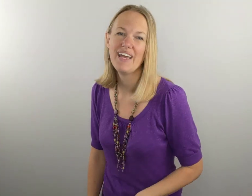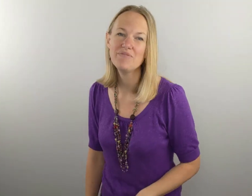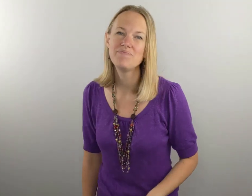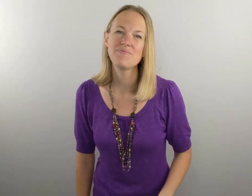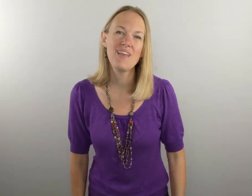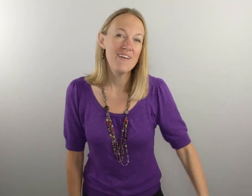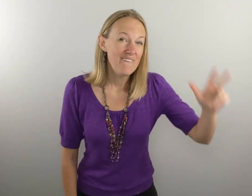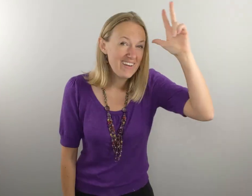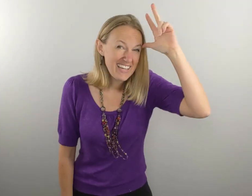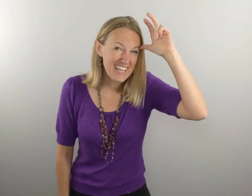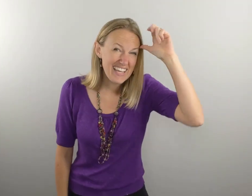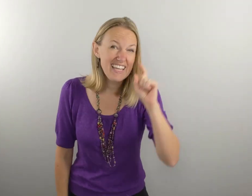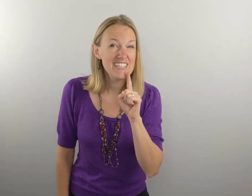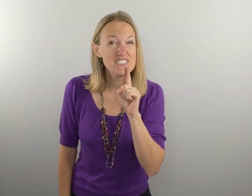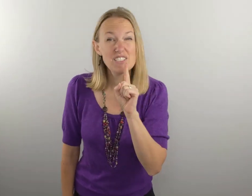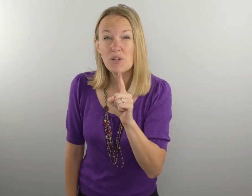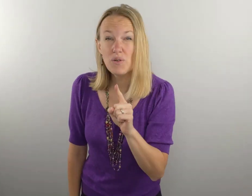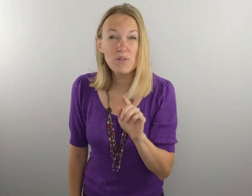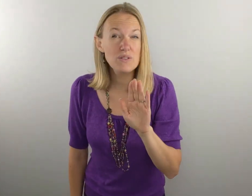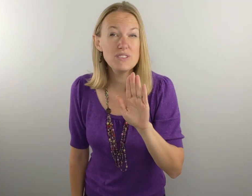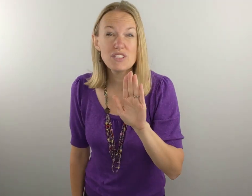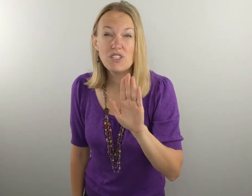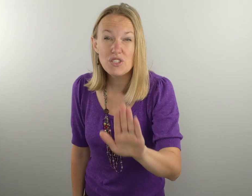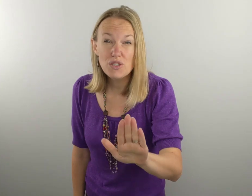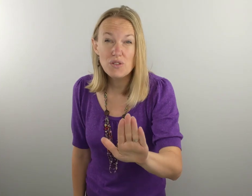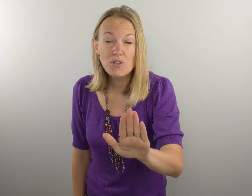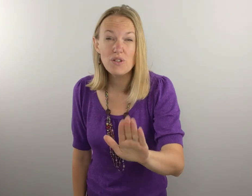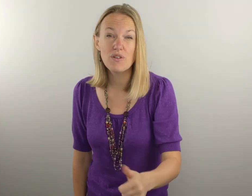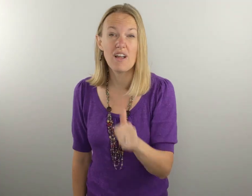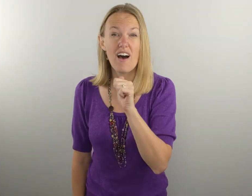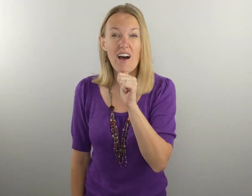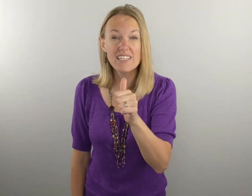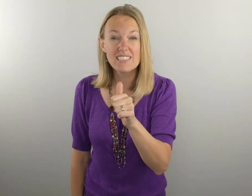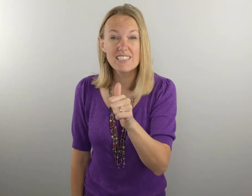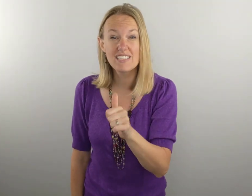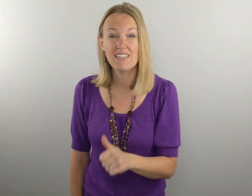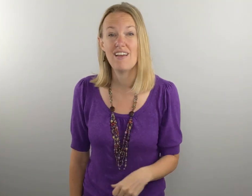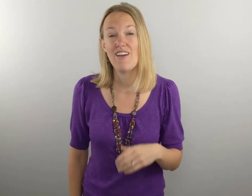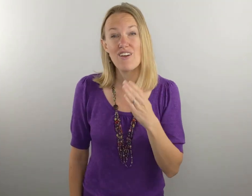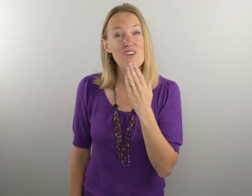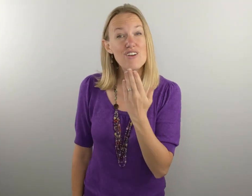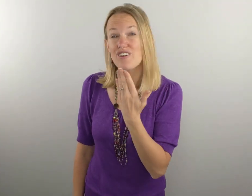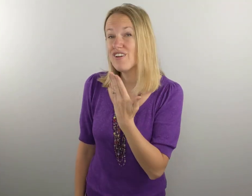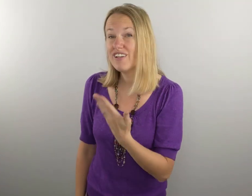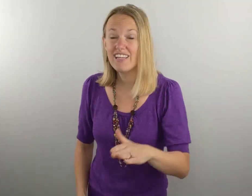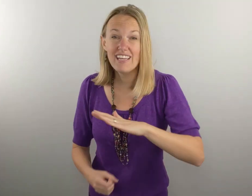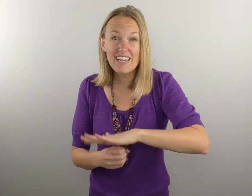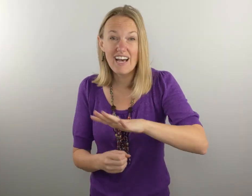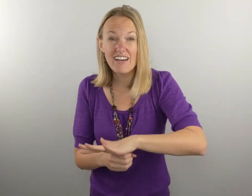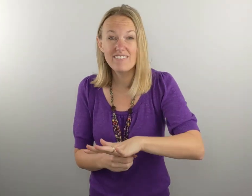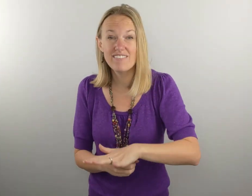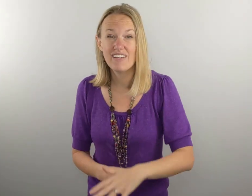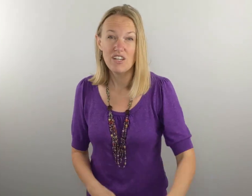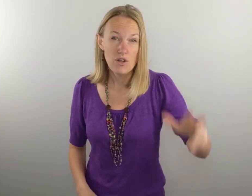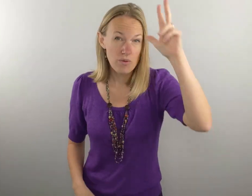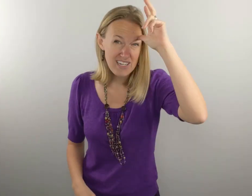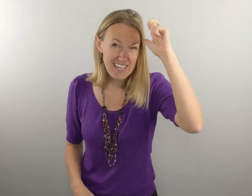Okay? When he told you you're not good enough, when